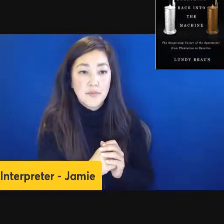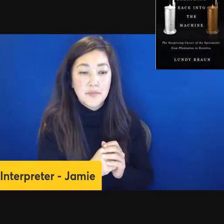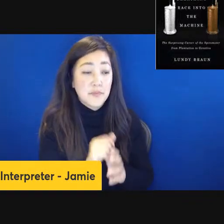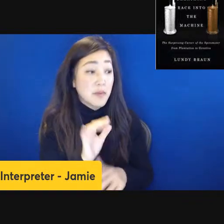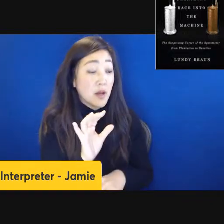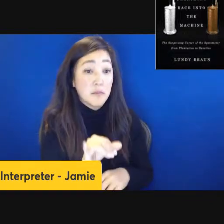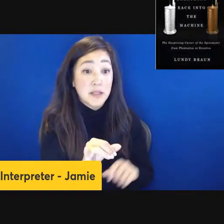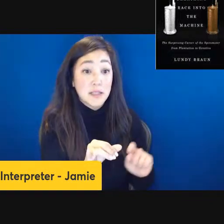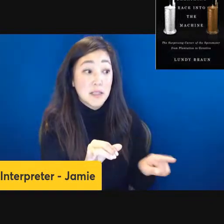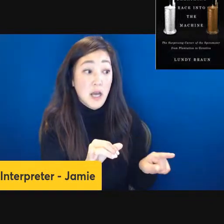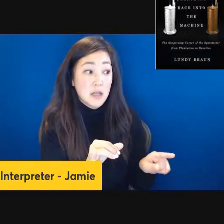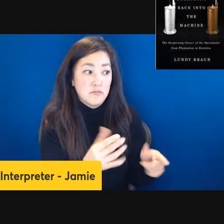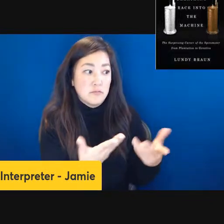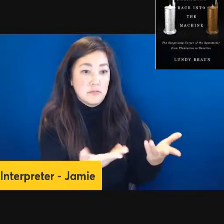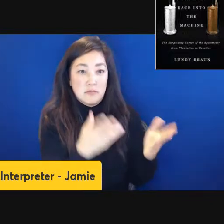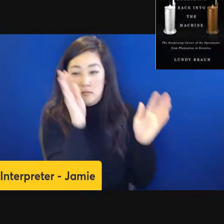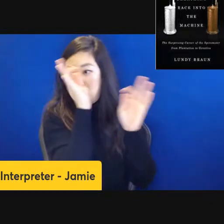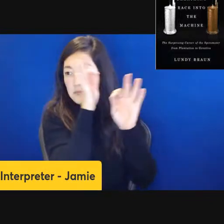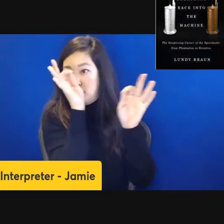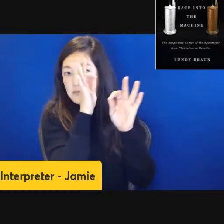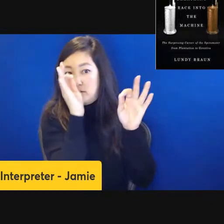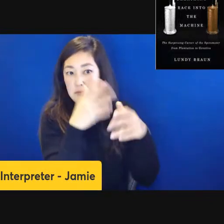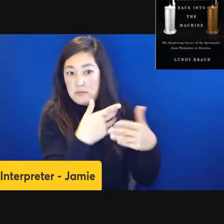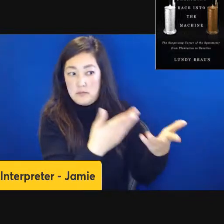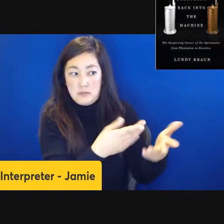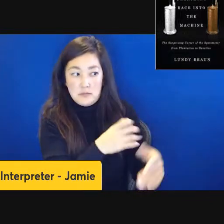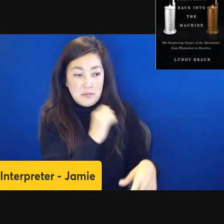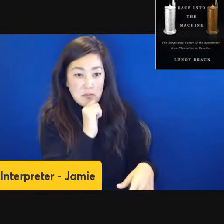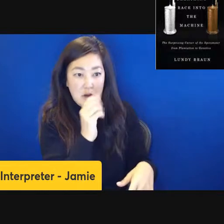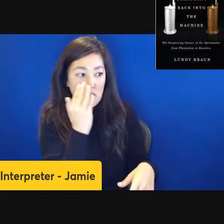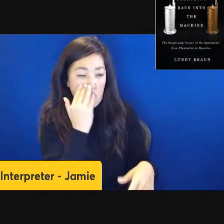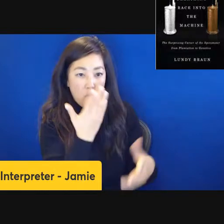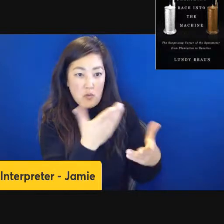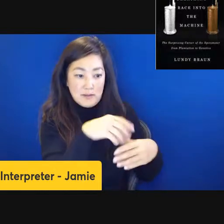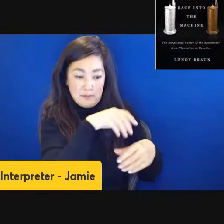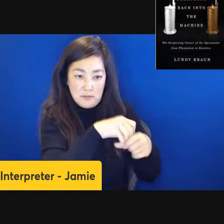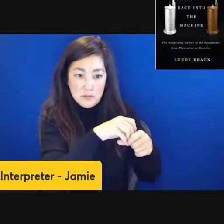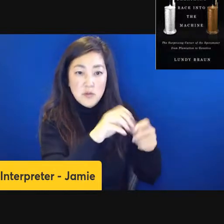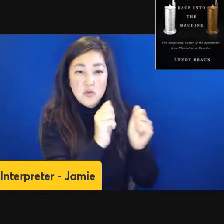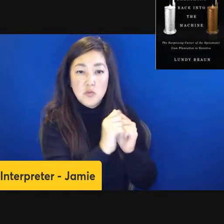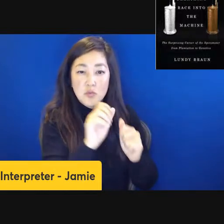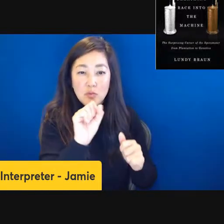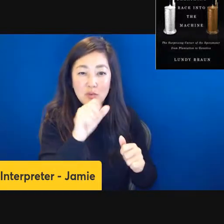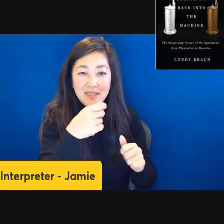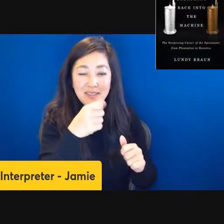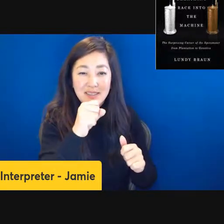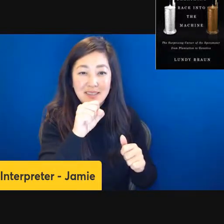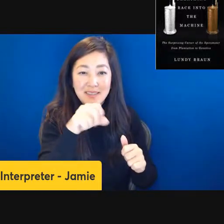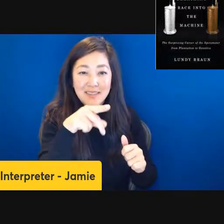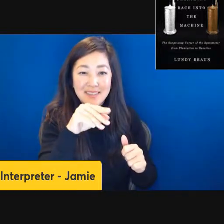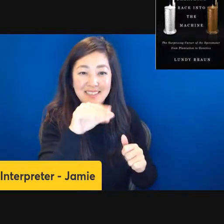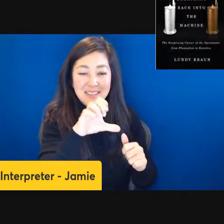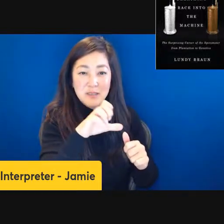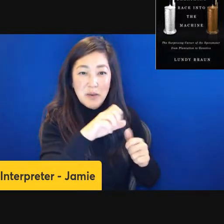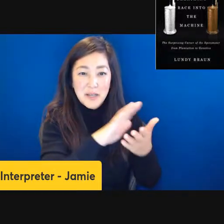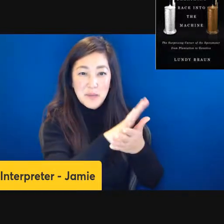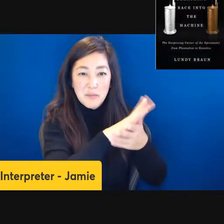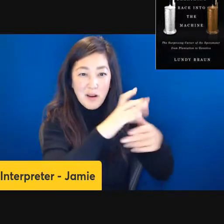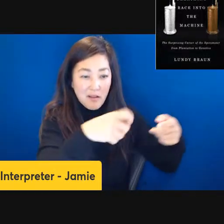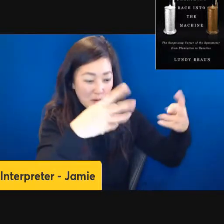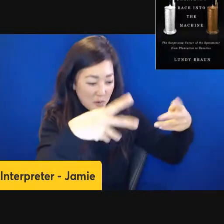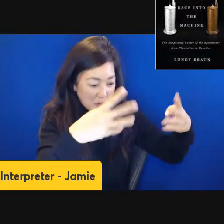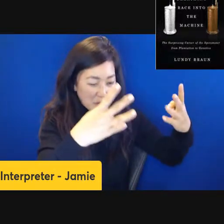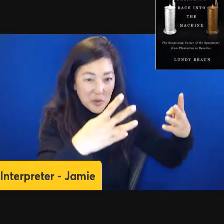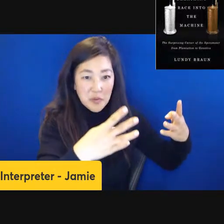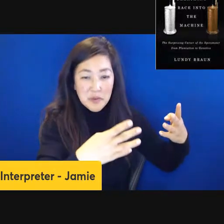provider had no idea what was in the spec sheets. And that's actually something I found in my interviews